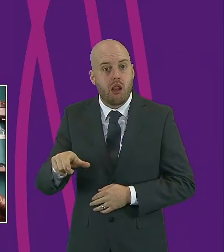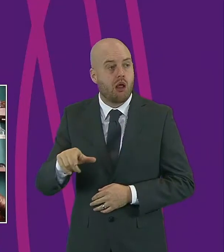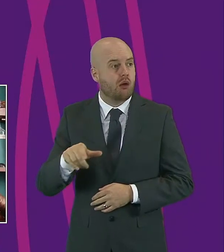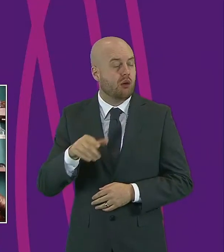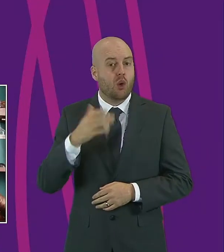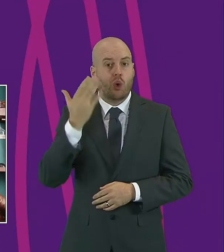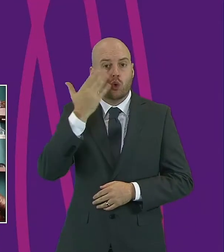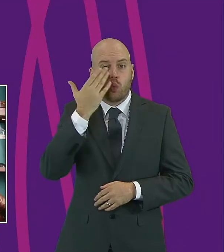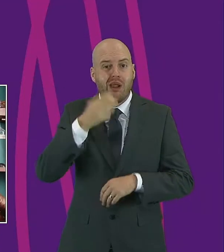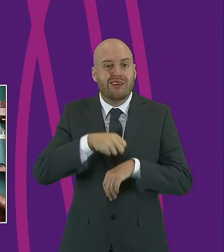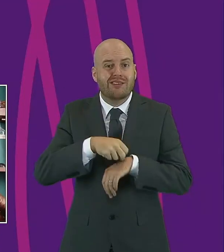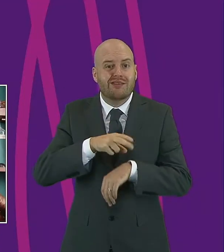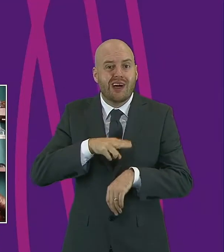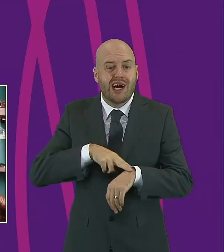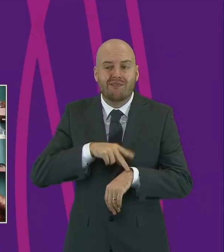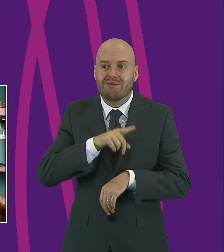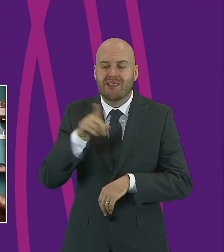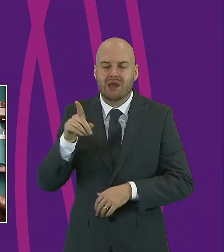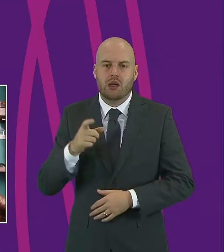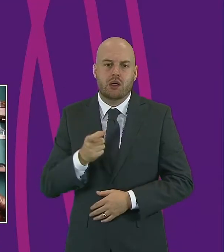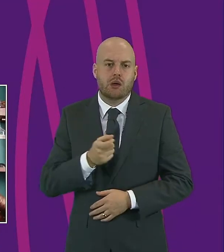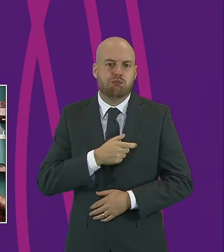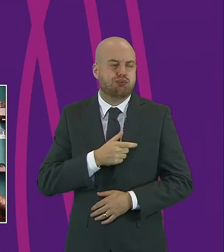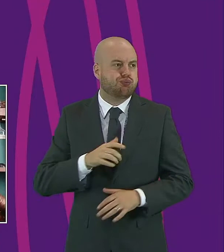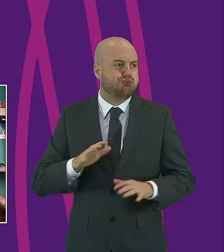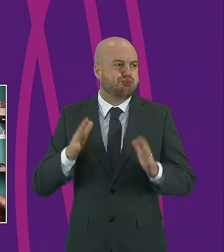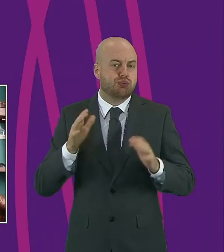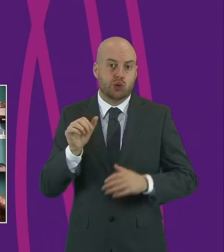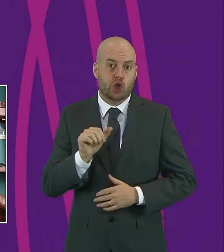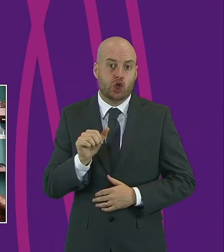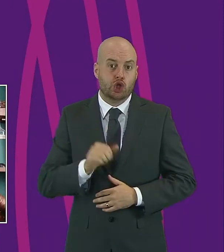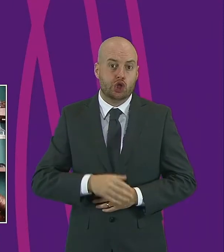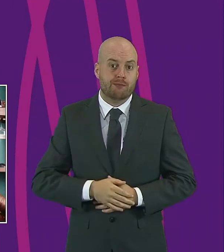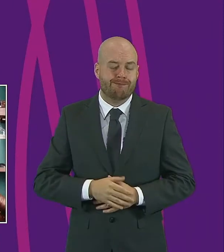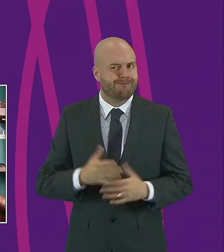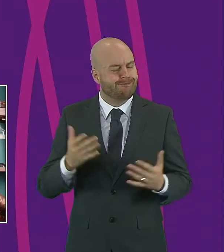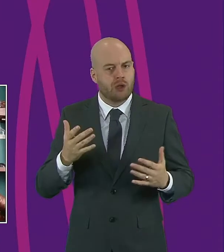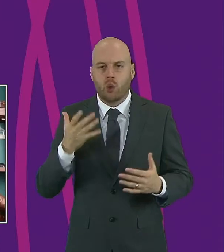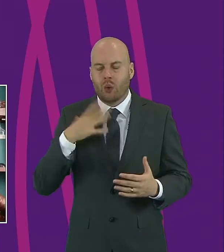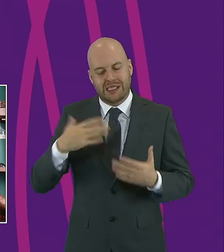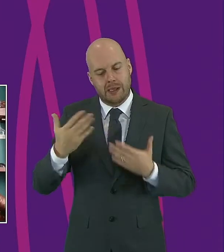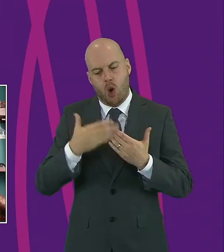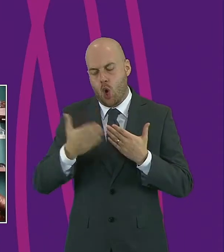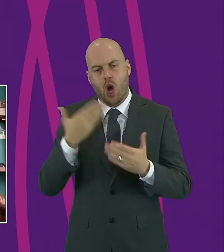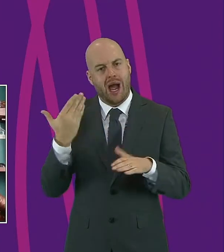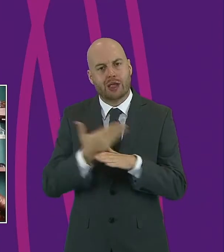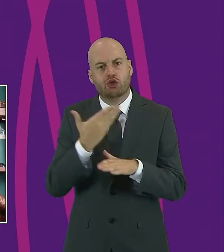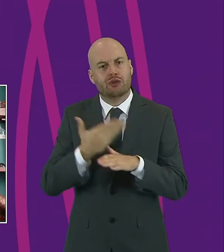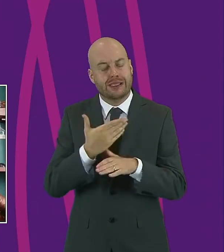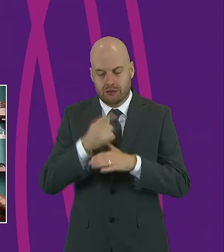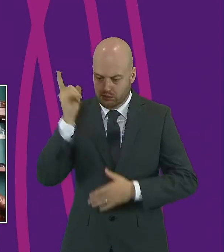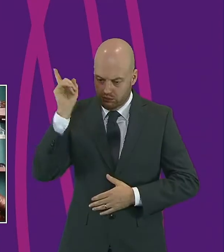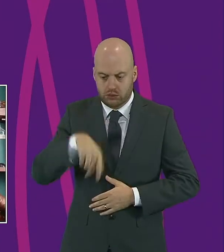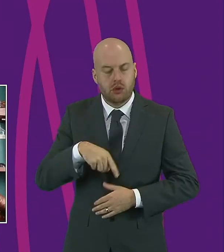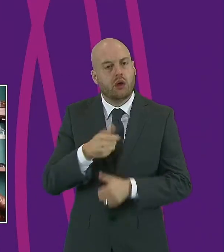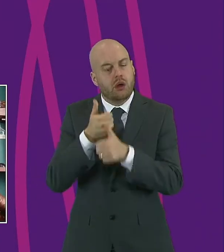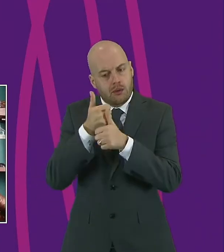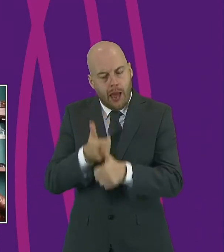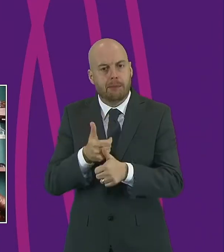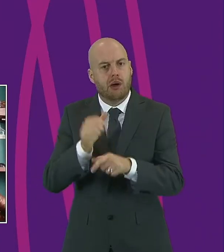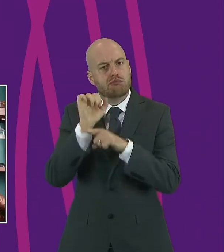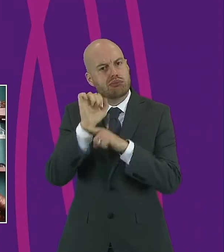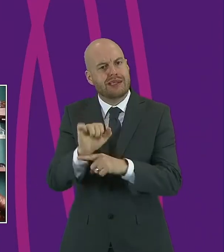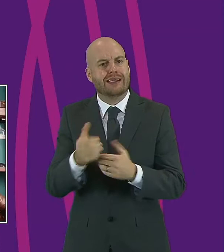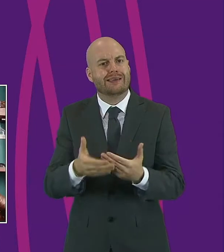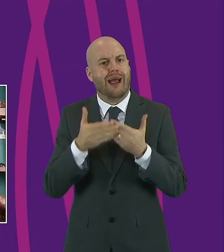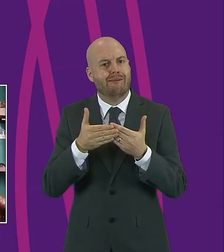real. Despite the efforts being made, further action is needed to keep people safe. The EIS have this week made a direct